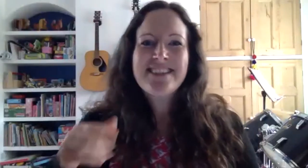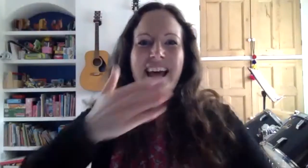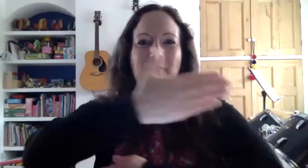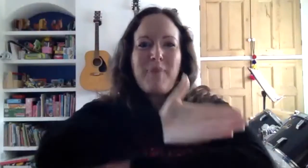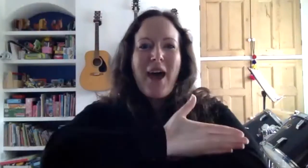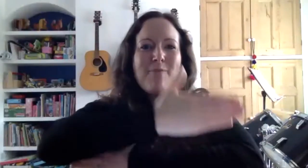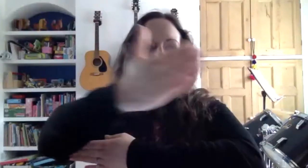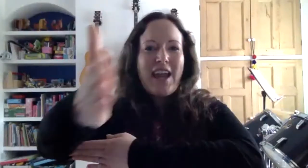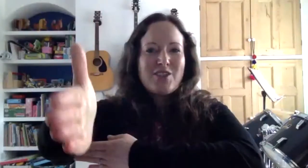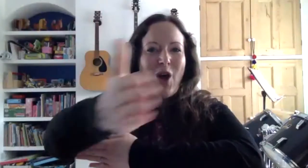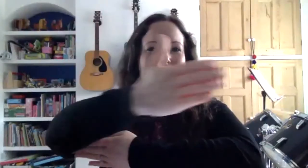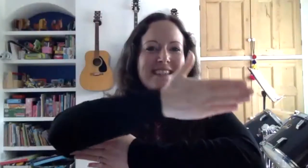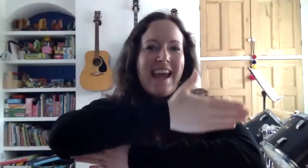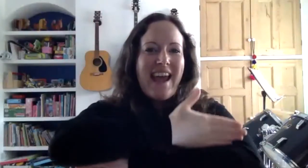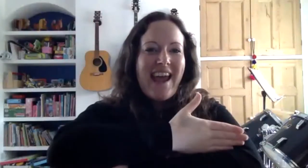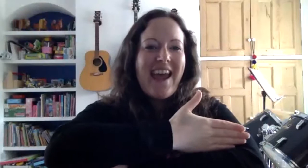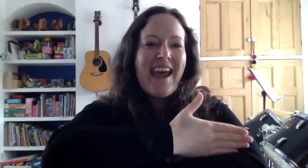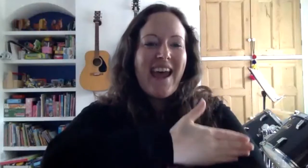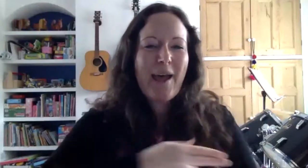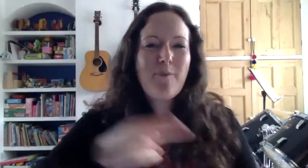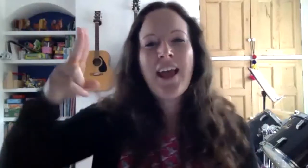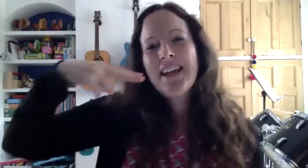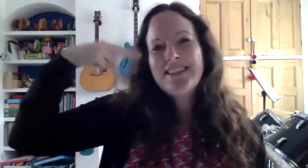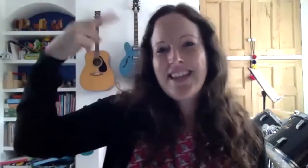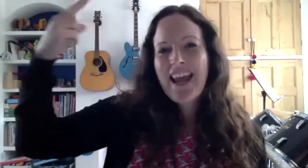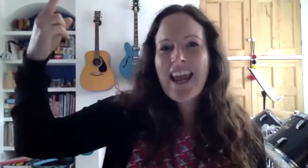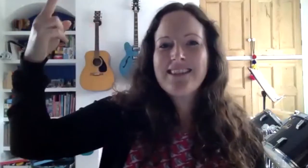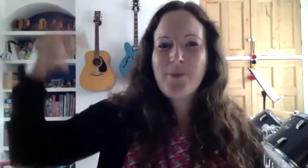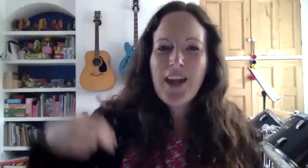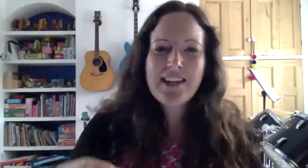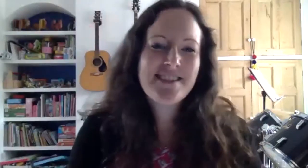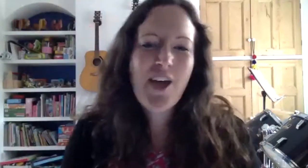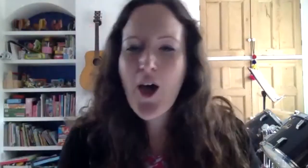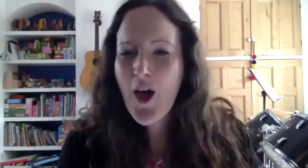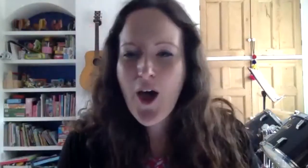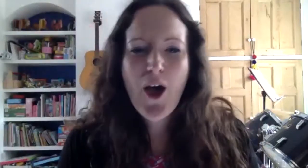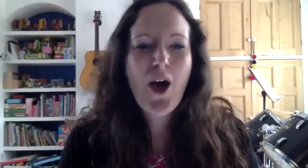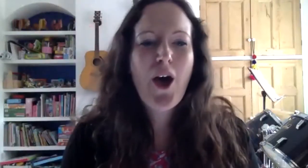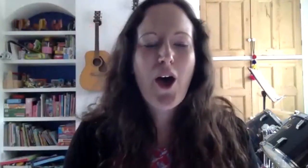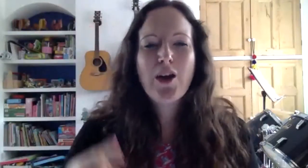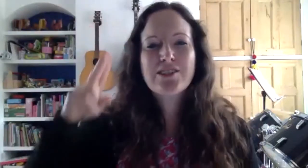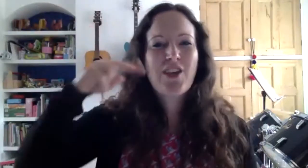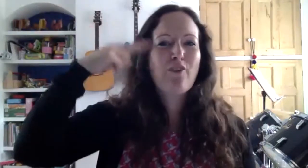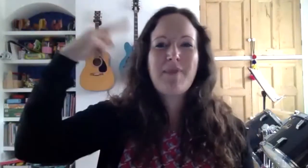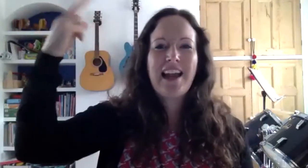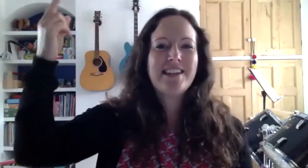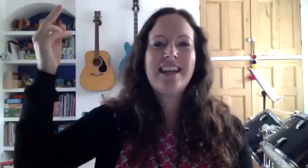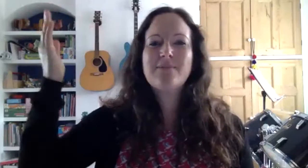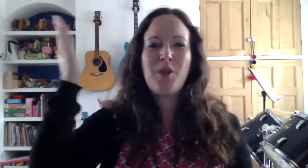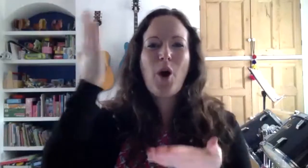sat by my doorstep, singing sweet songs souls of melodies pure